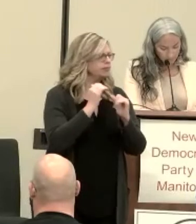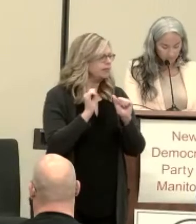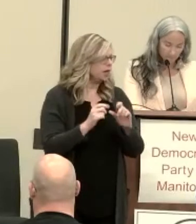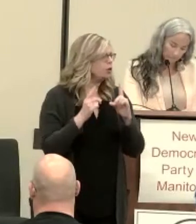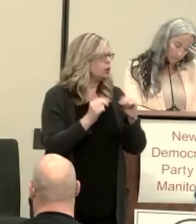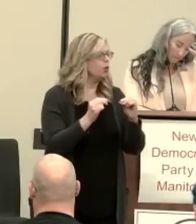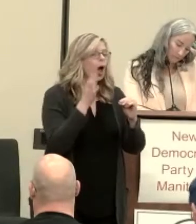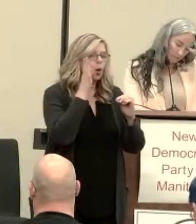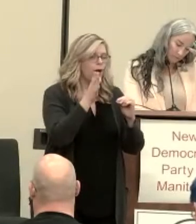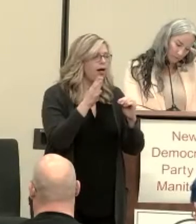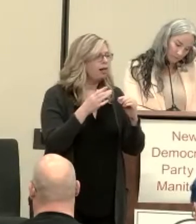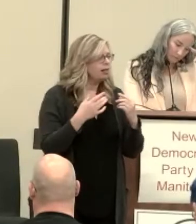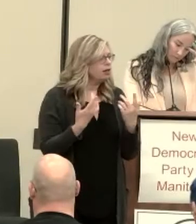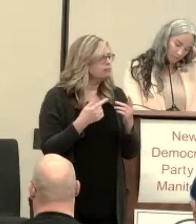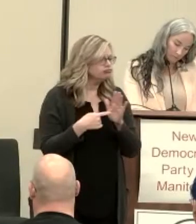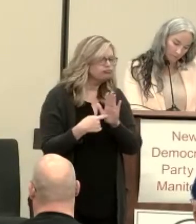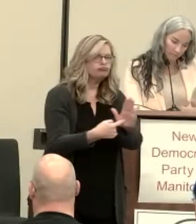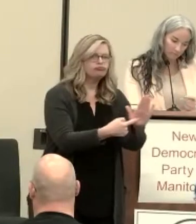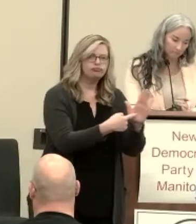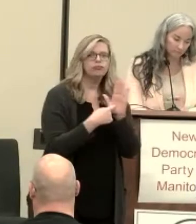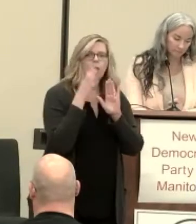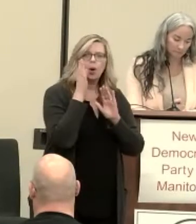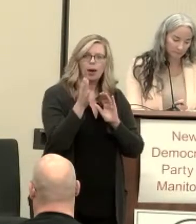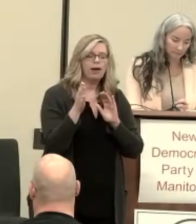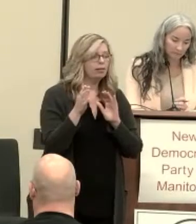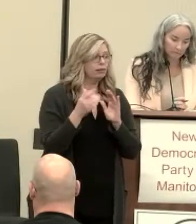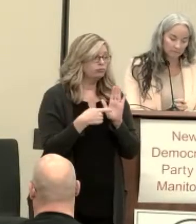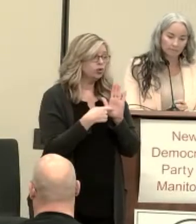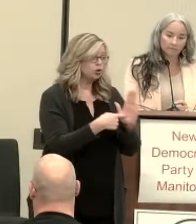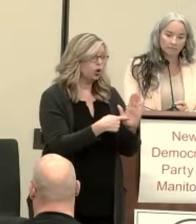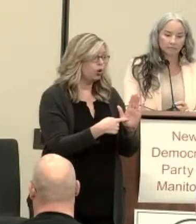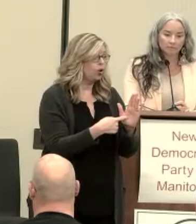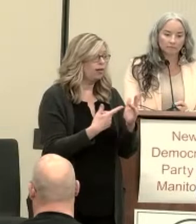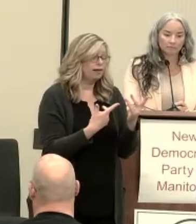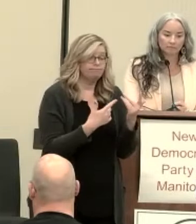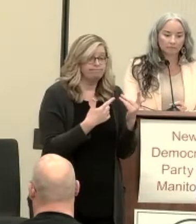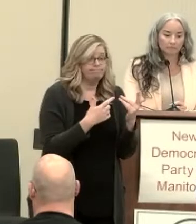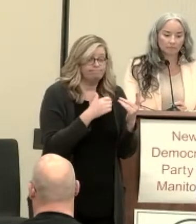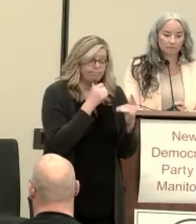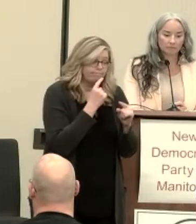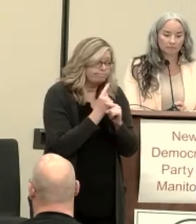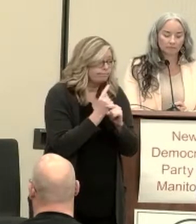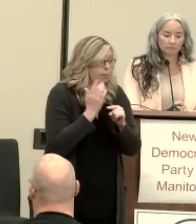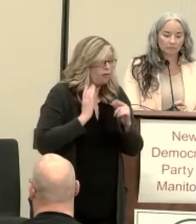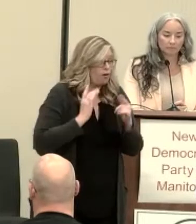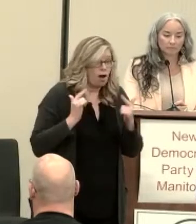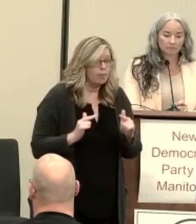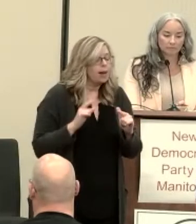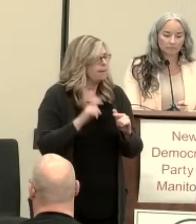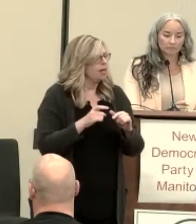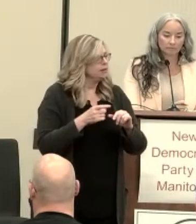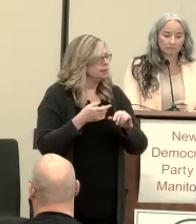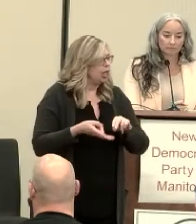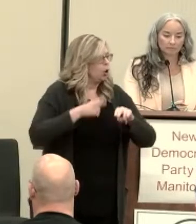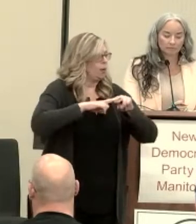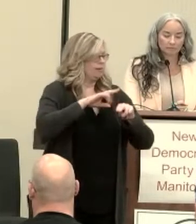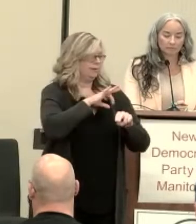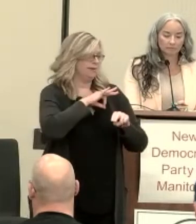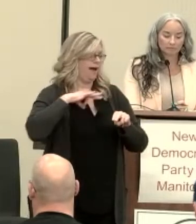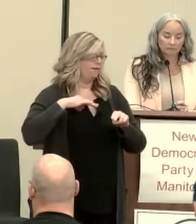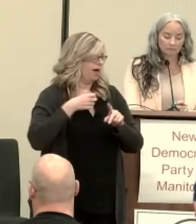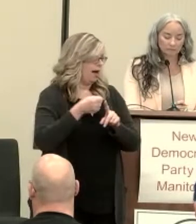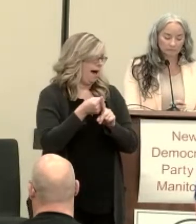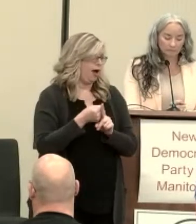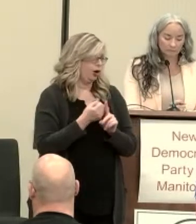publicly and to address the inadequacies. Again, we have to improve staffing levels. There just simply aren't enough